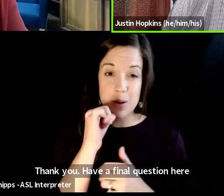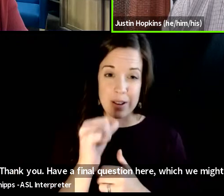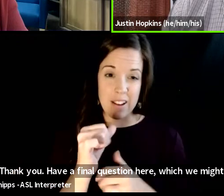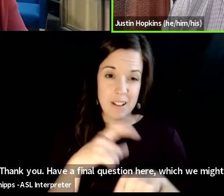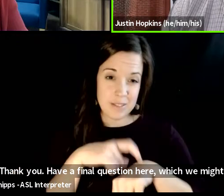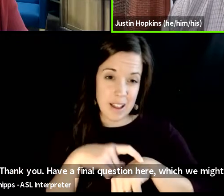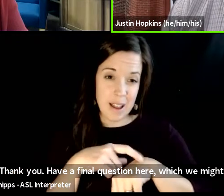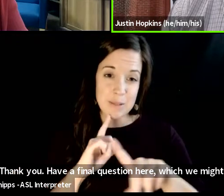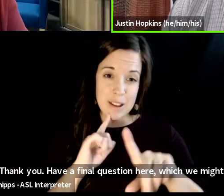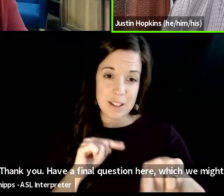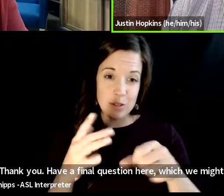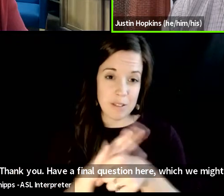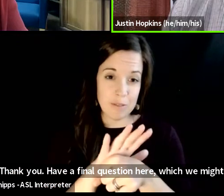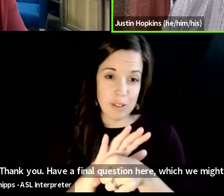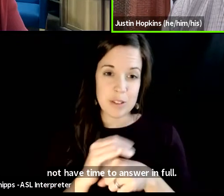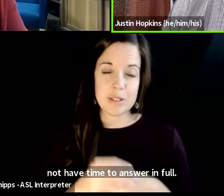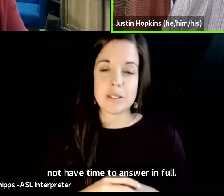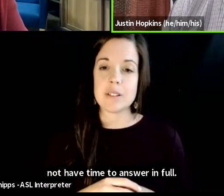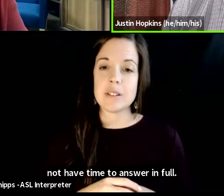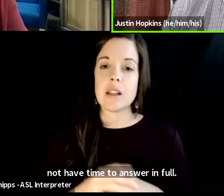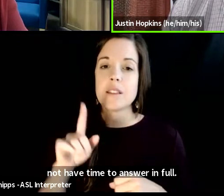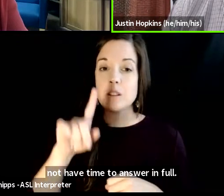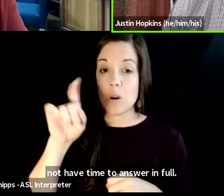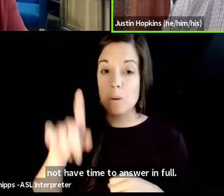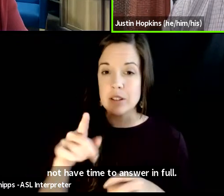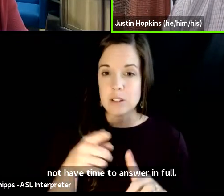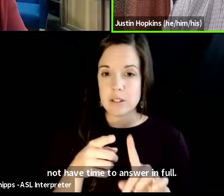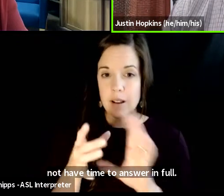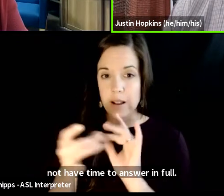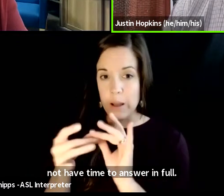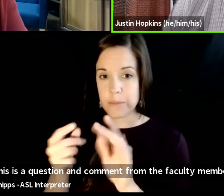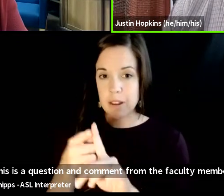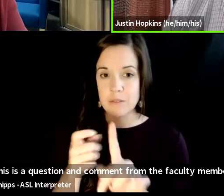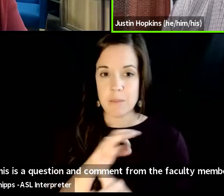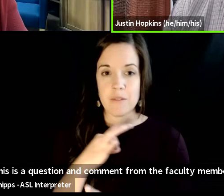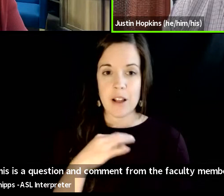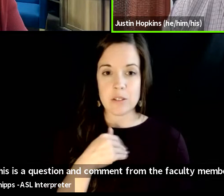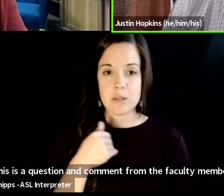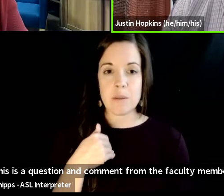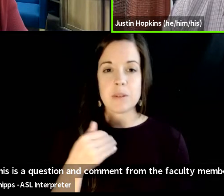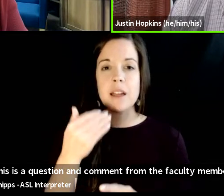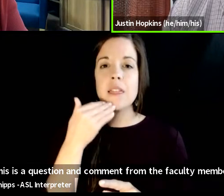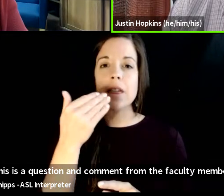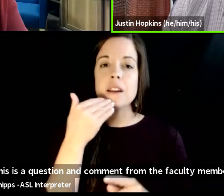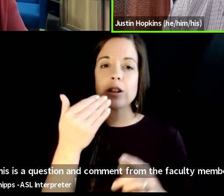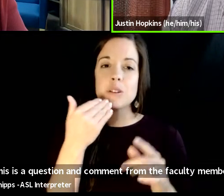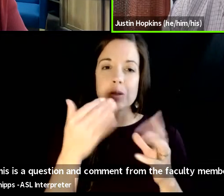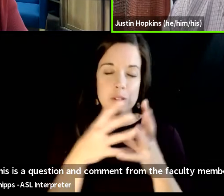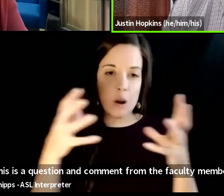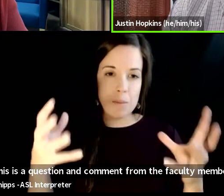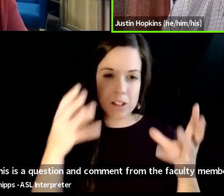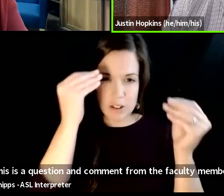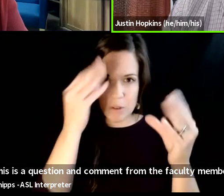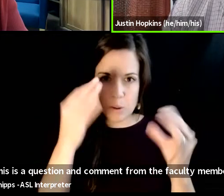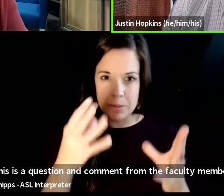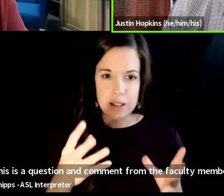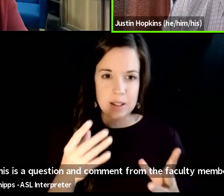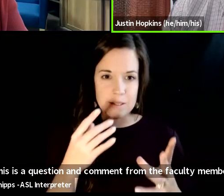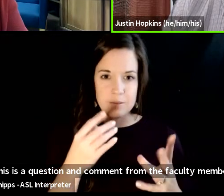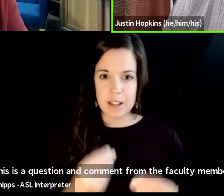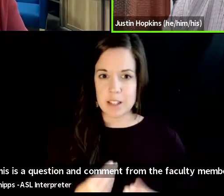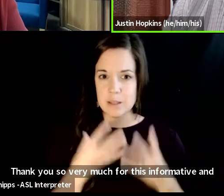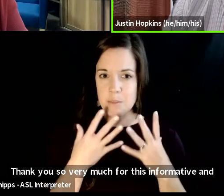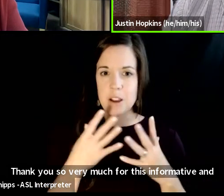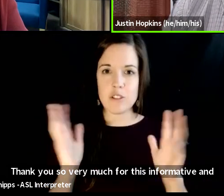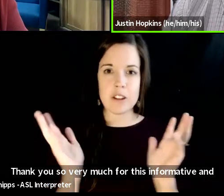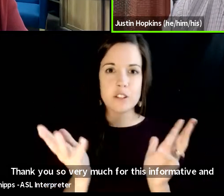in full. This is a question and comment from a faculty member. Thank you so very much for this informative and inspiring talk about